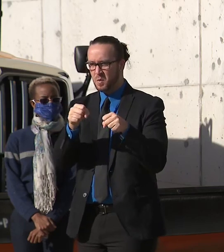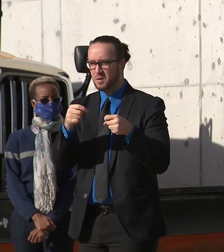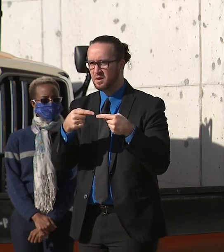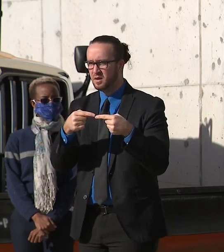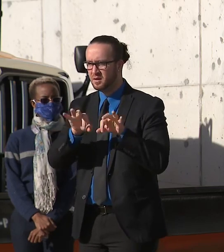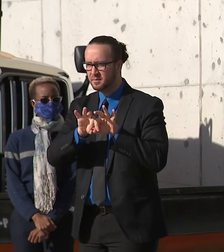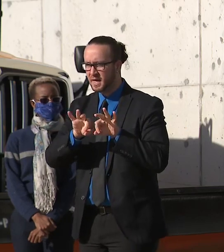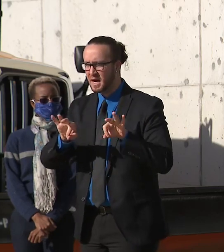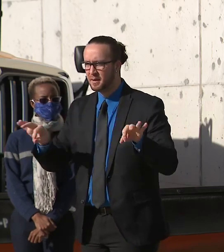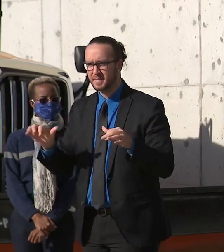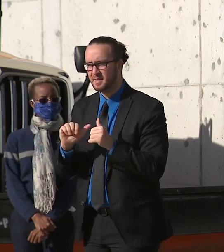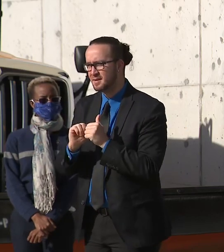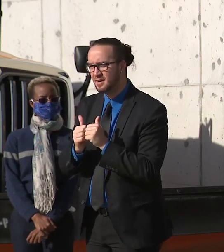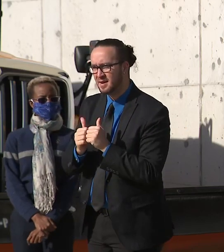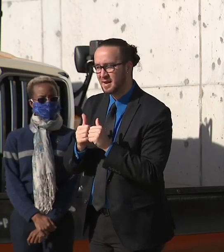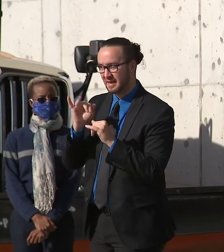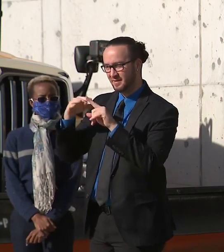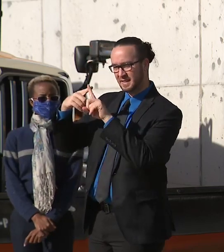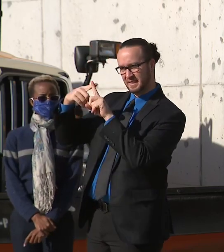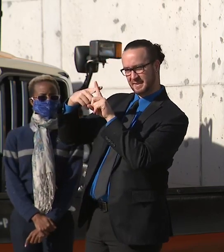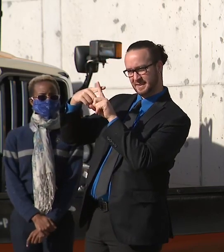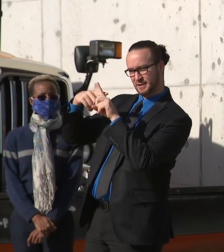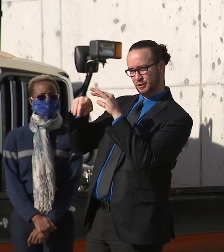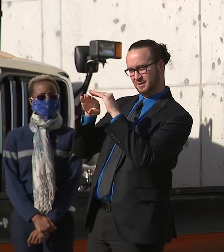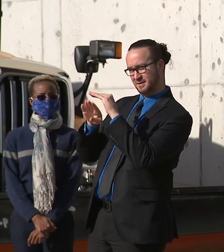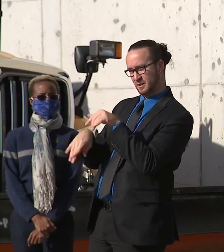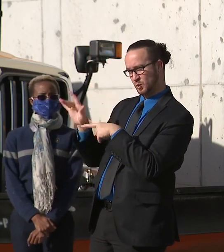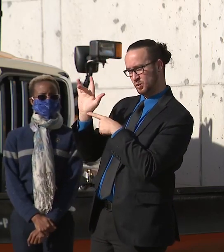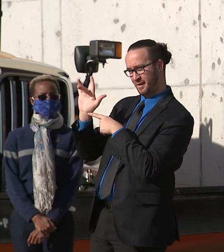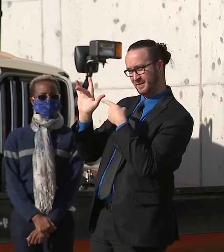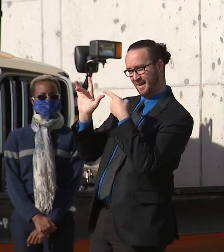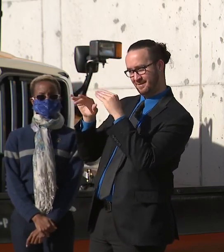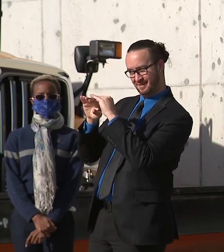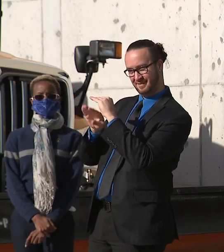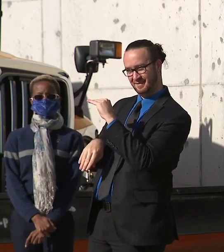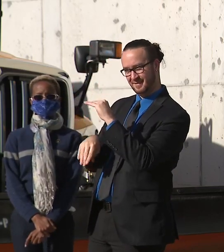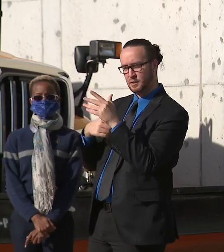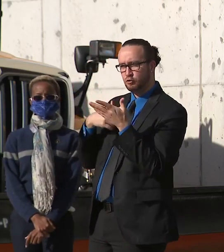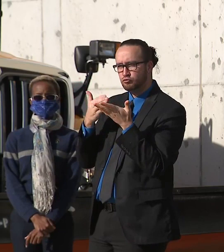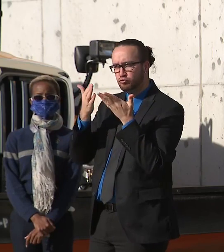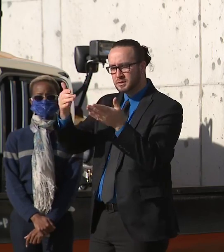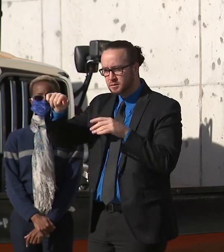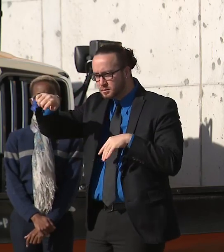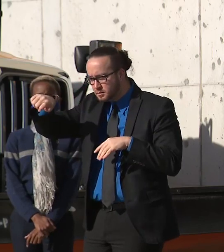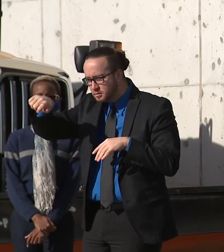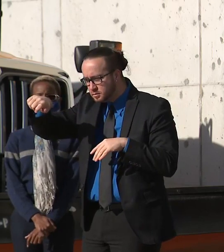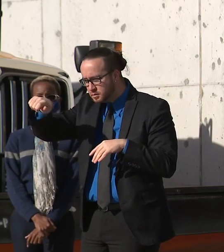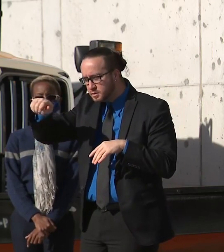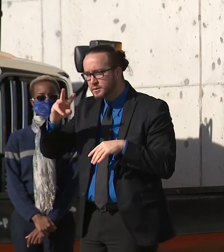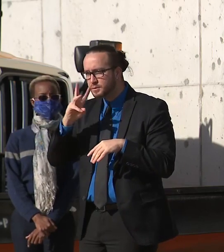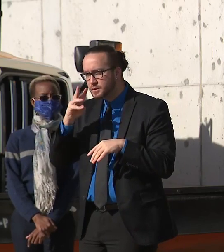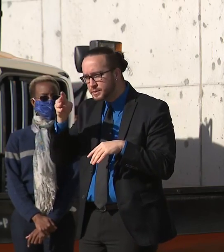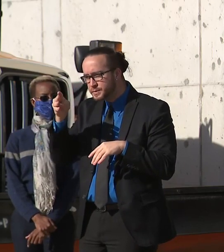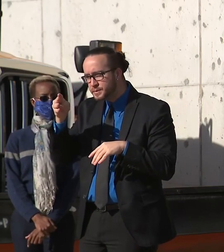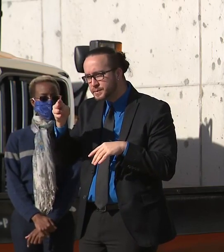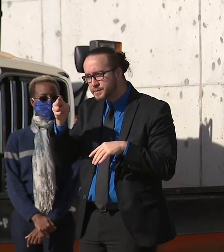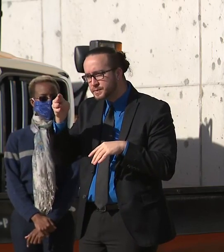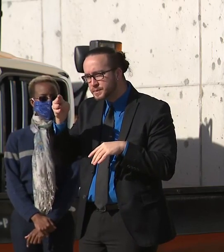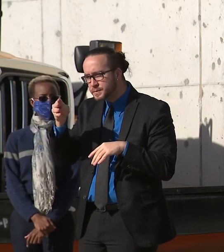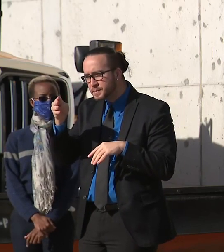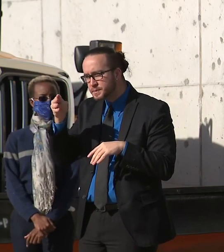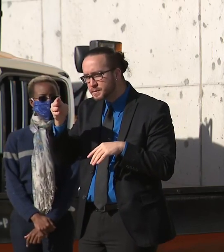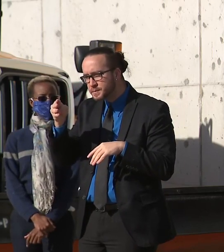that you keep a thin stream of water running from a faucet on the lowest level of your home. This should be no wider